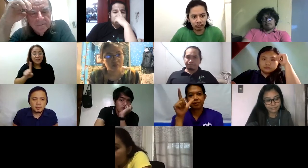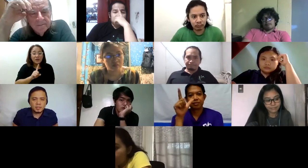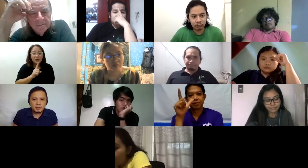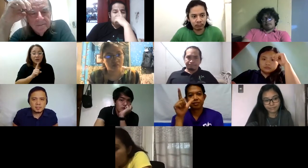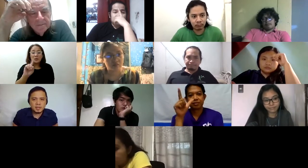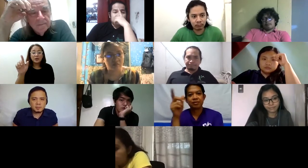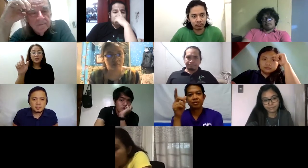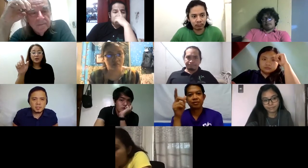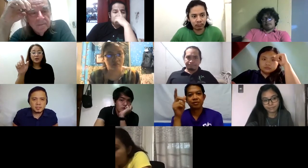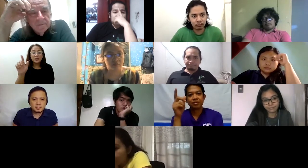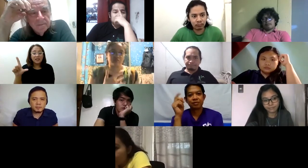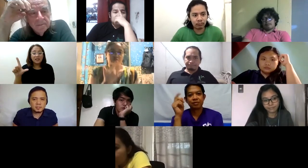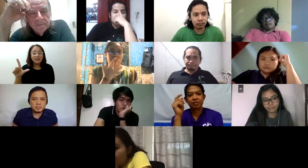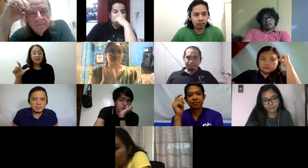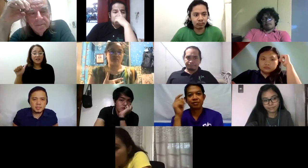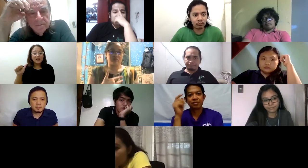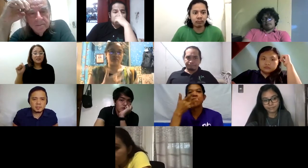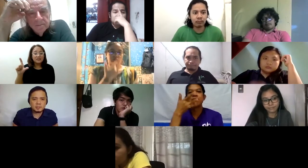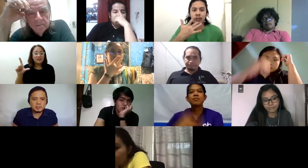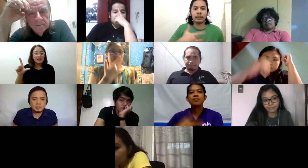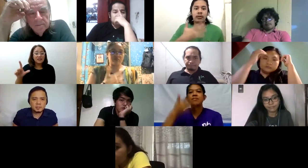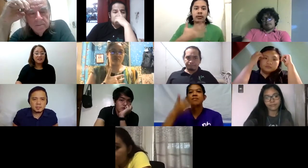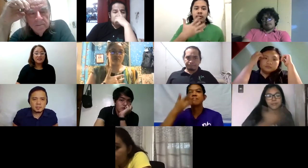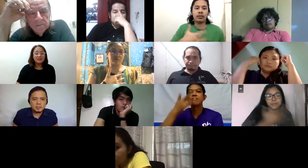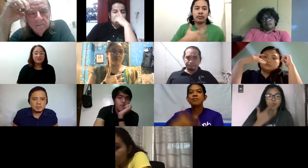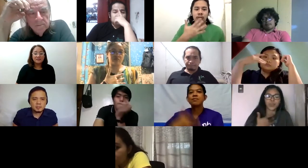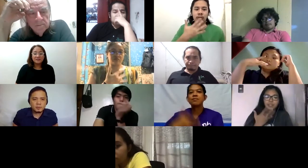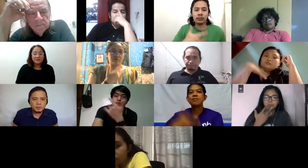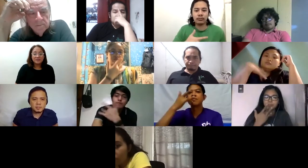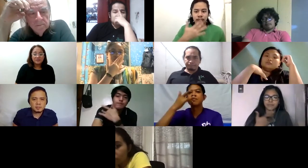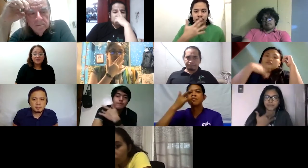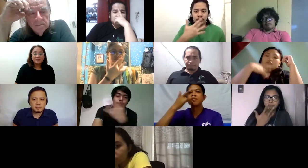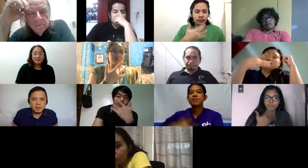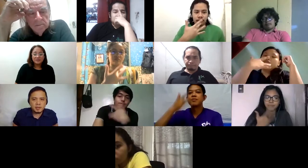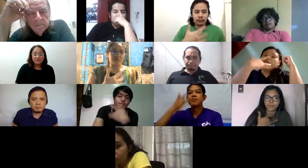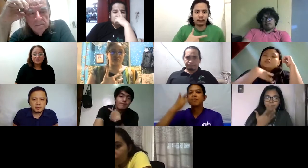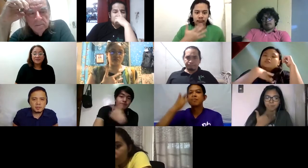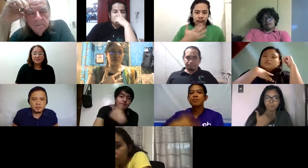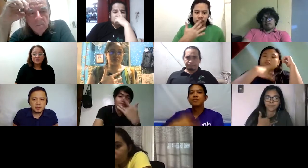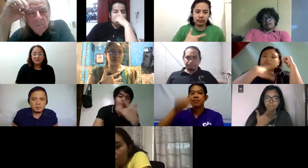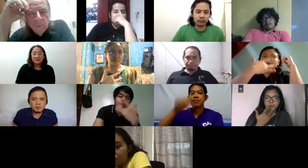examples. Shaq is giving some examples. So is Meng, birthday.